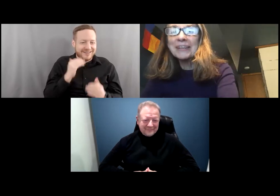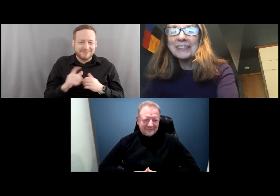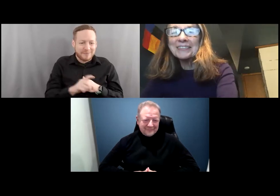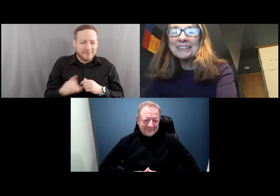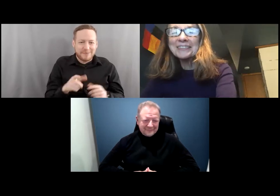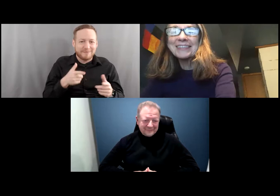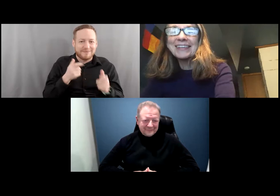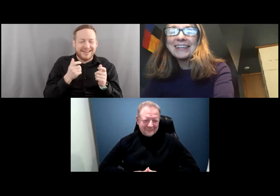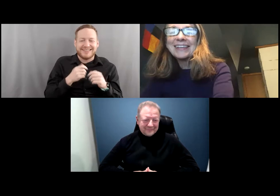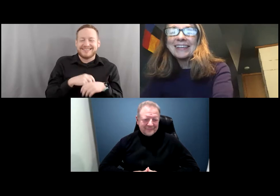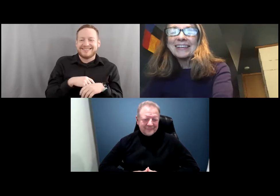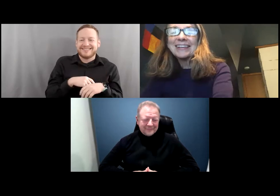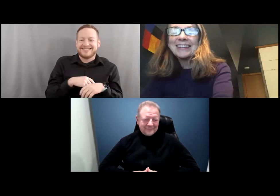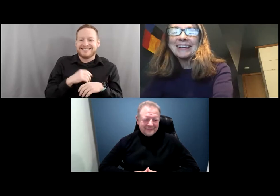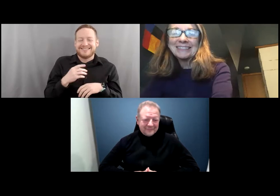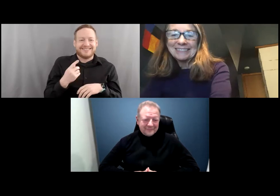from my classes.